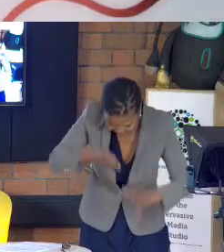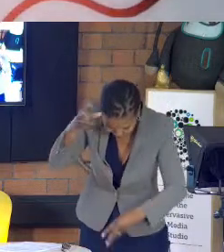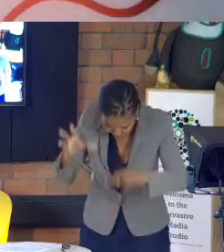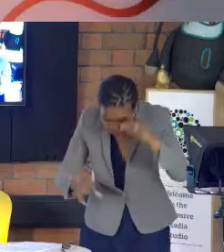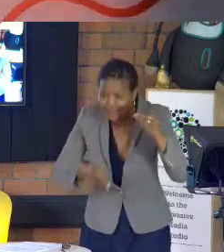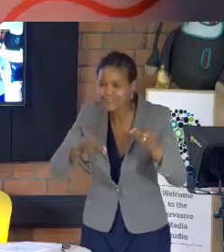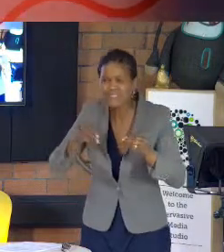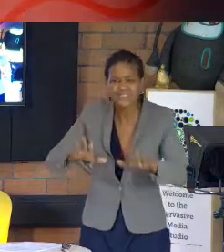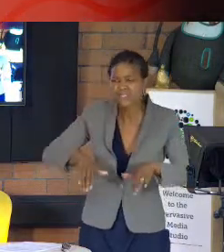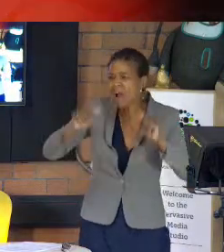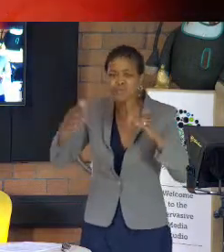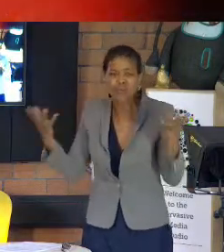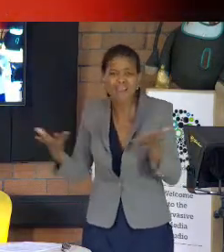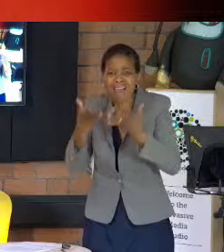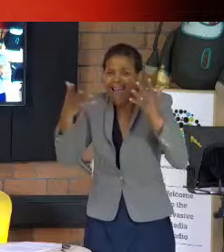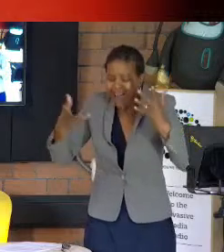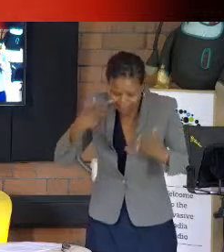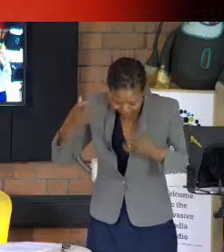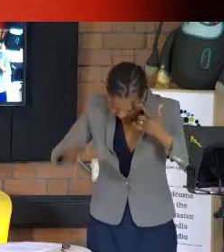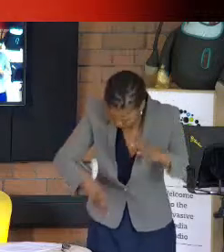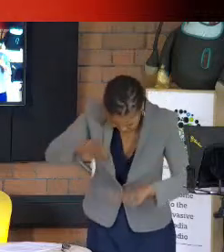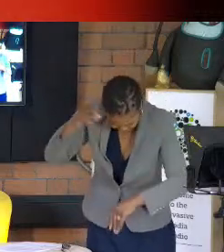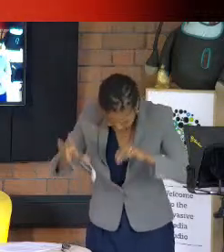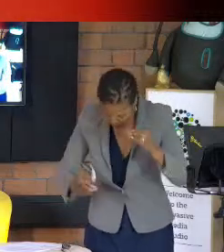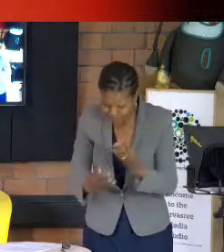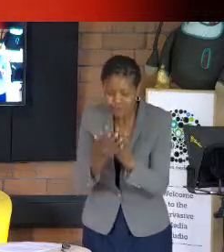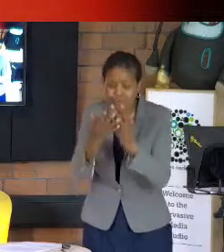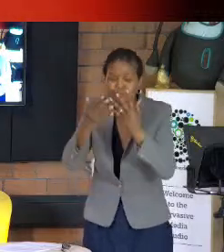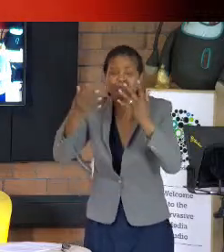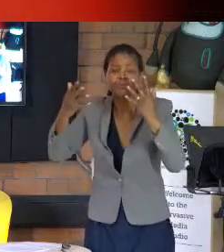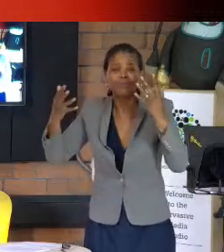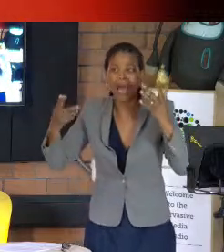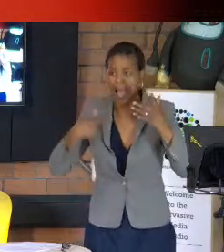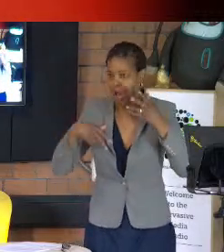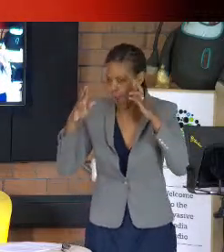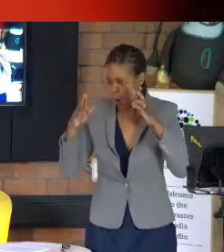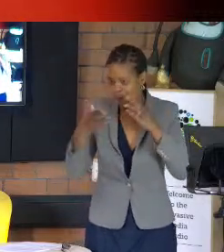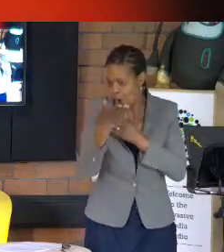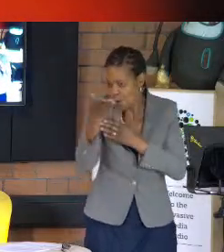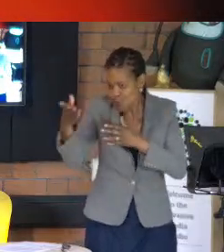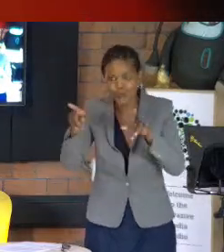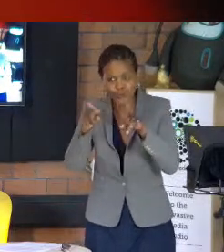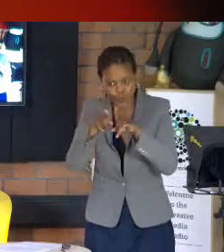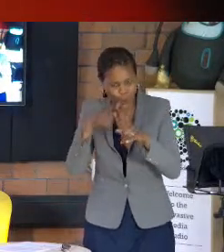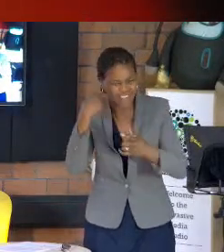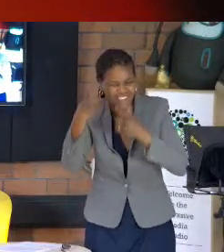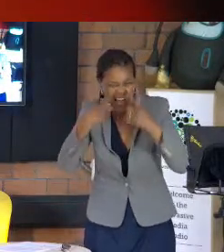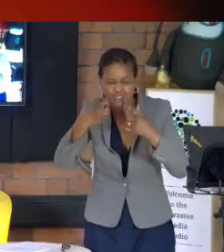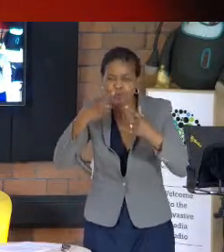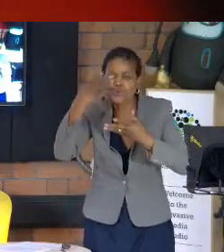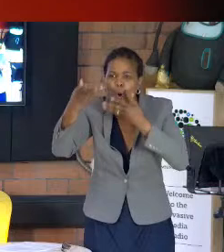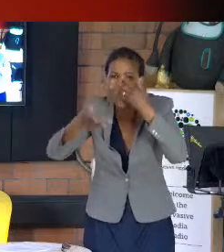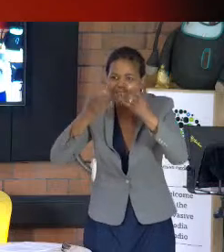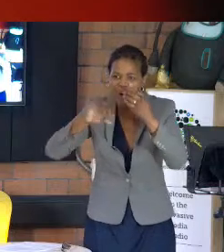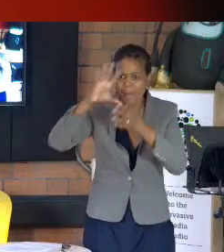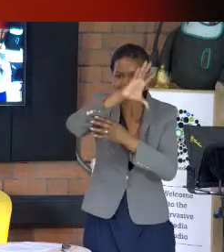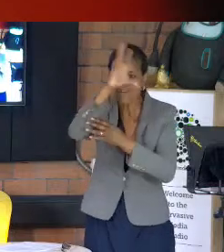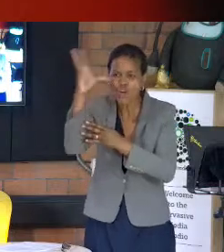I couldn't tell. So I hope you go in search of many, and I wish you all